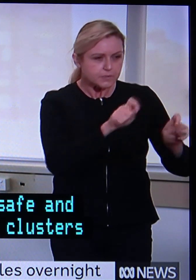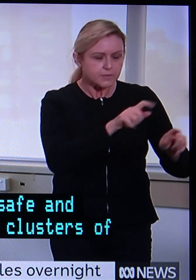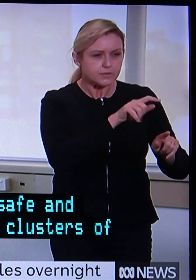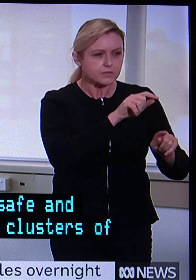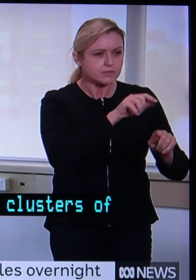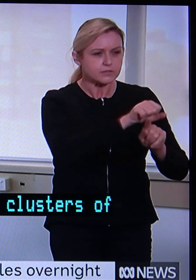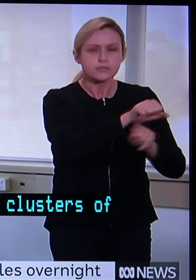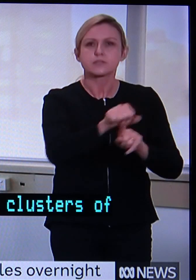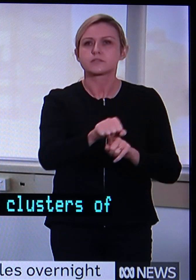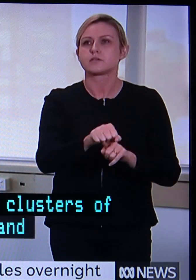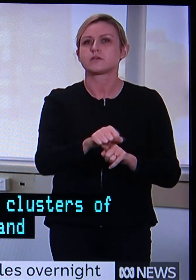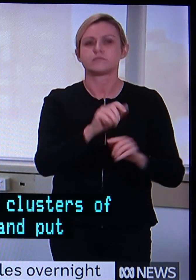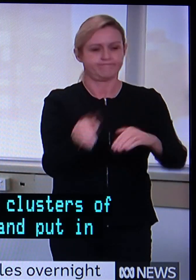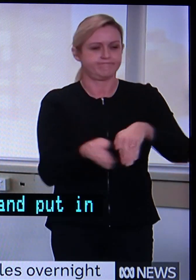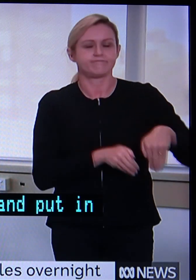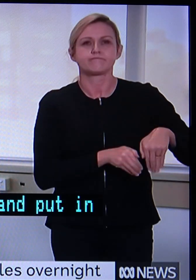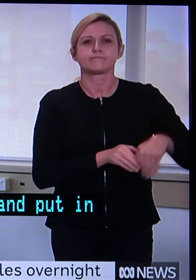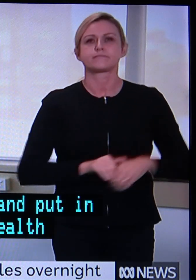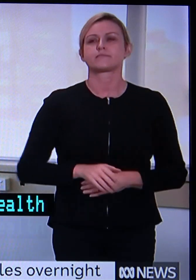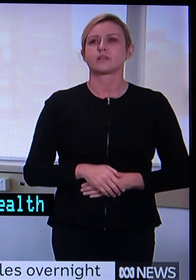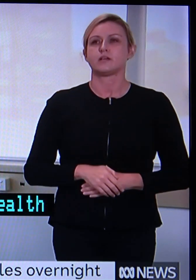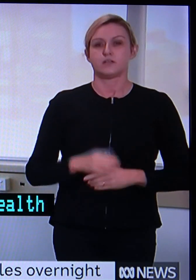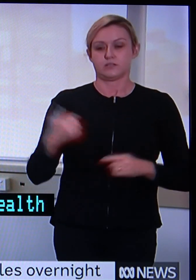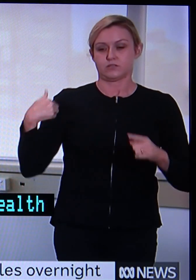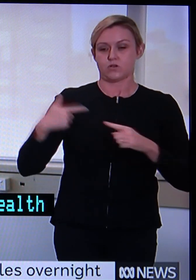measures. So there were 5 new cases from